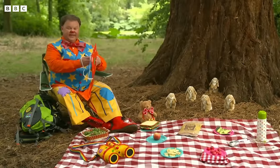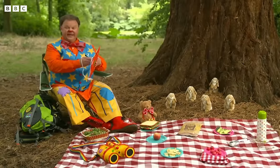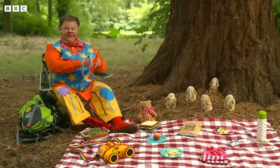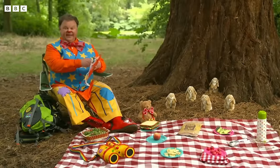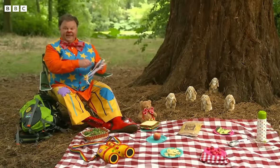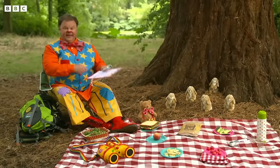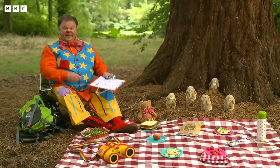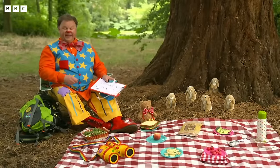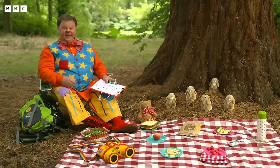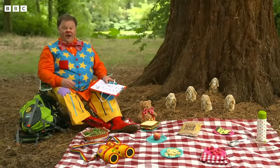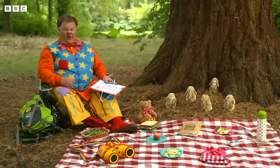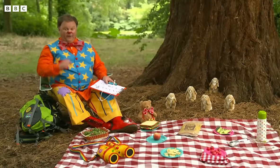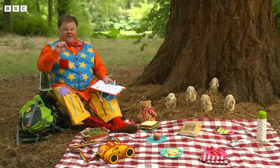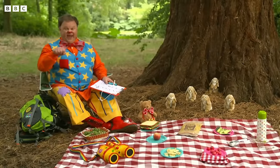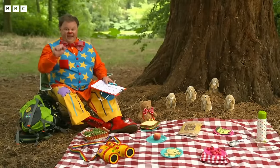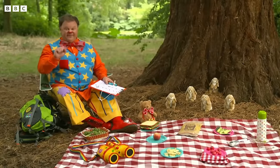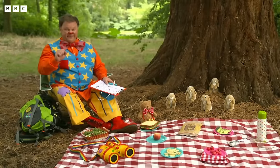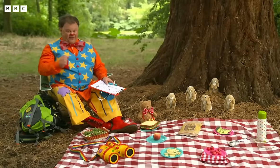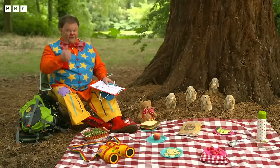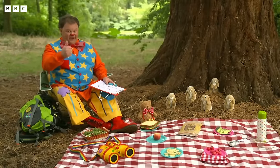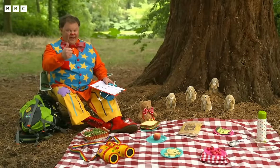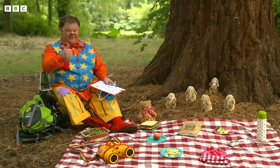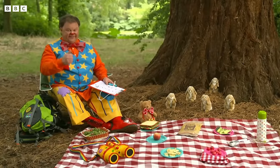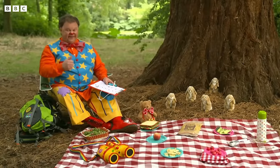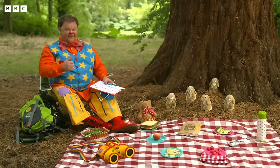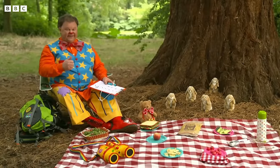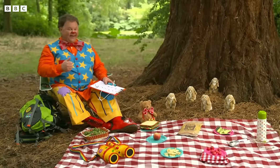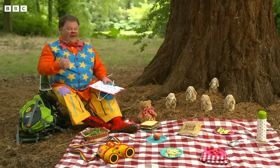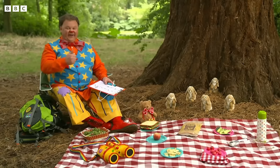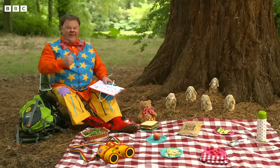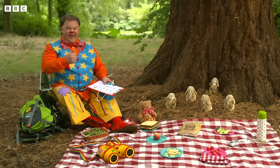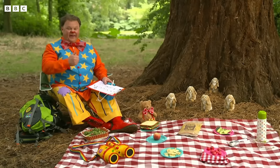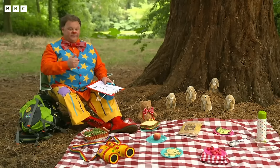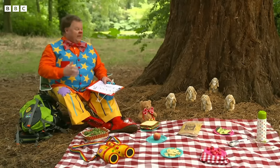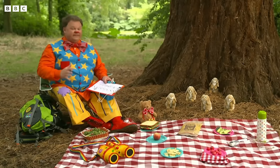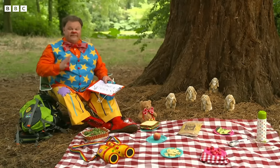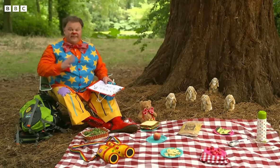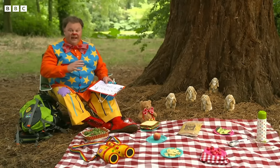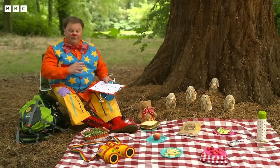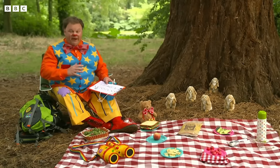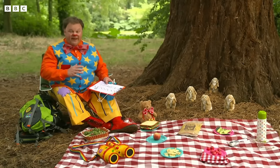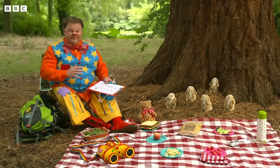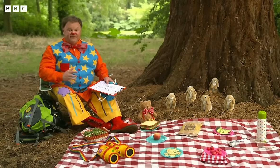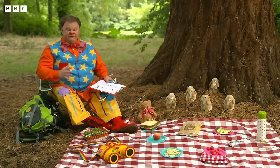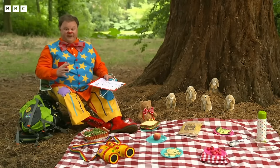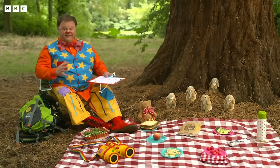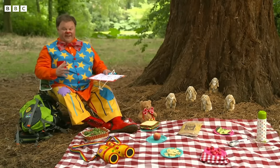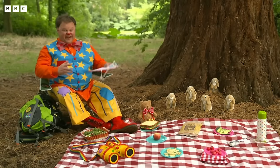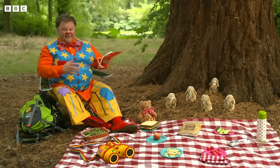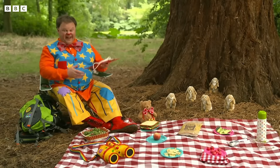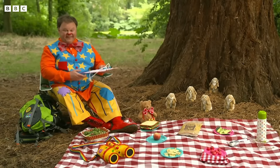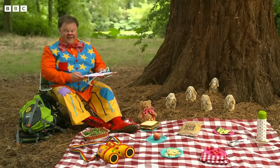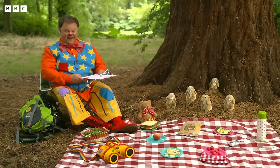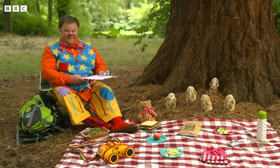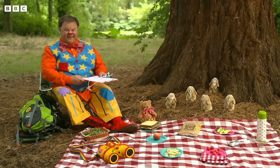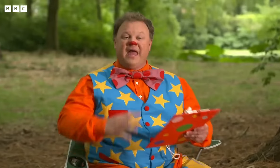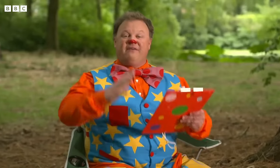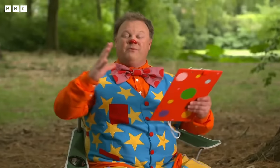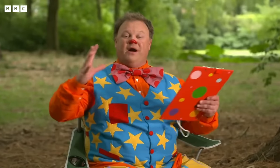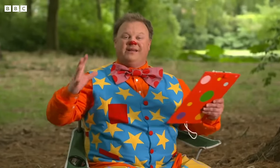salad, Mr. Tumble. Oh, yes, you're right. OK, to celebrate finishing our nature hunt, everyone